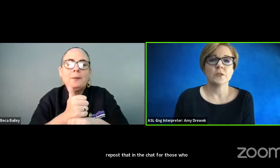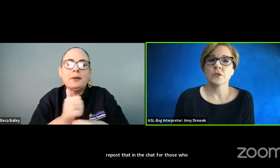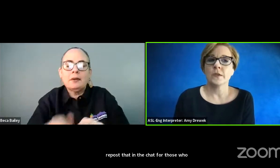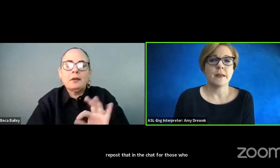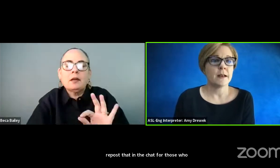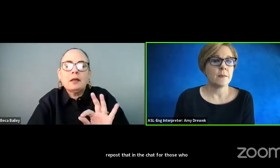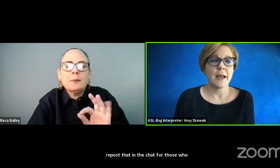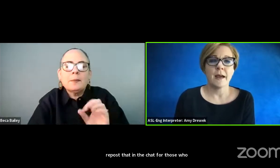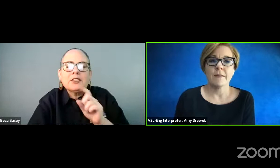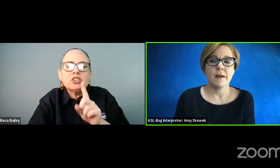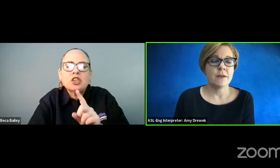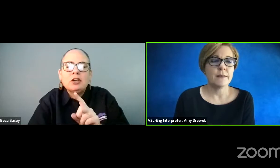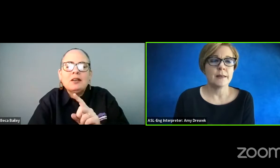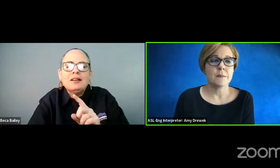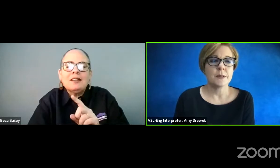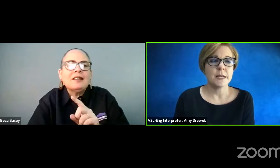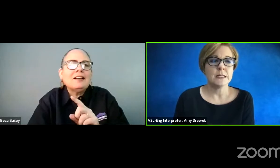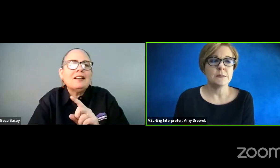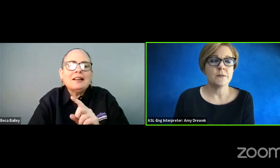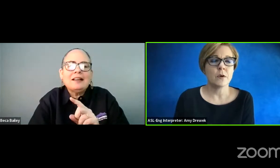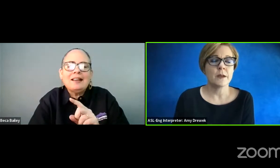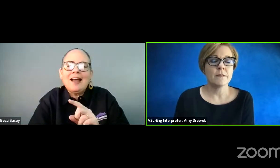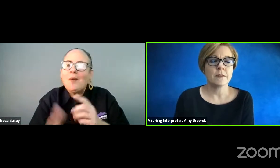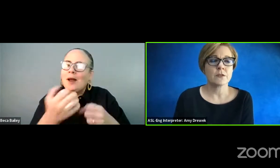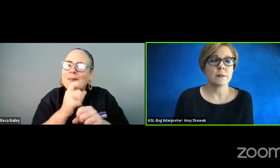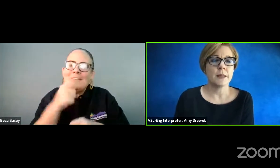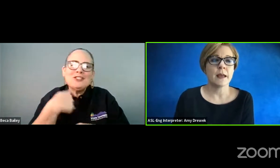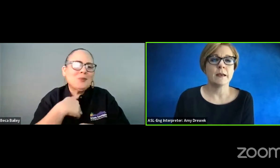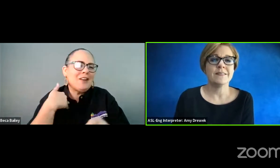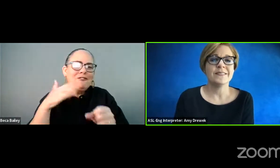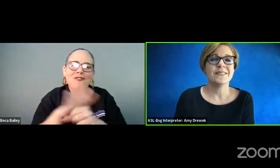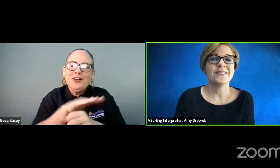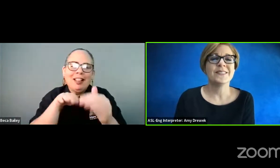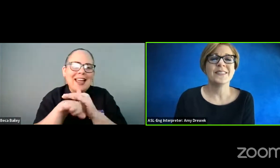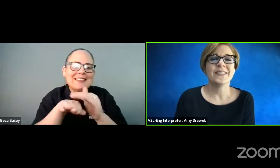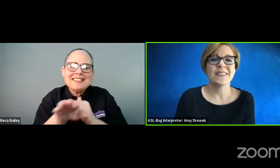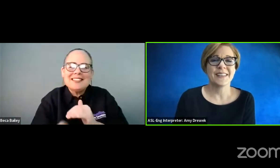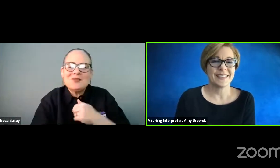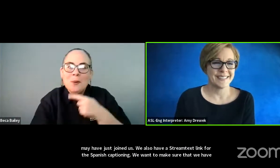I want to make sure that we have everything in place before we officially begin.